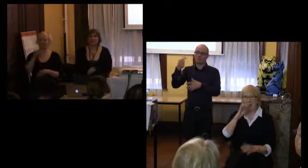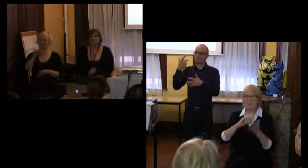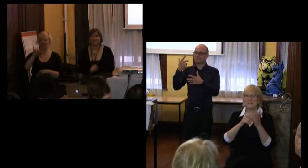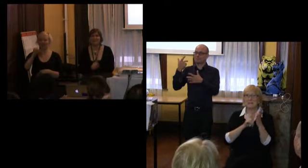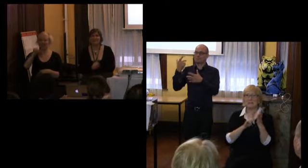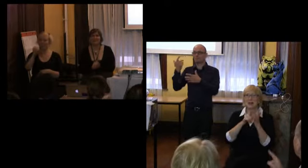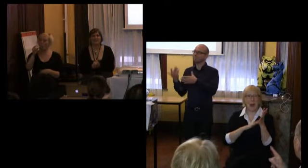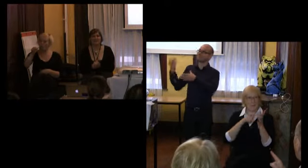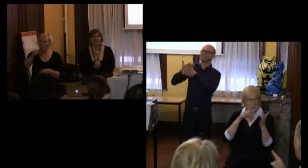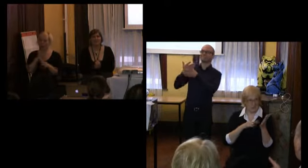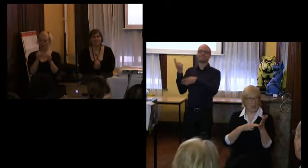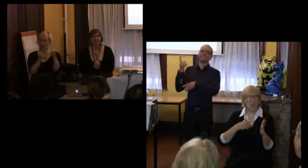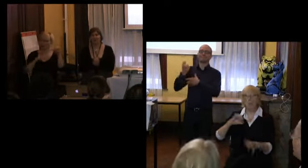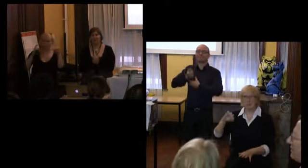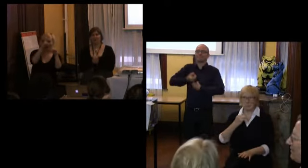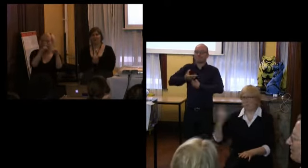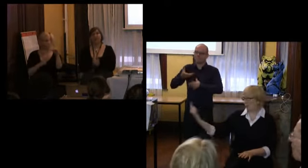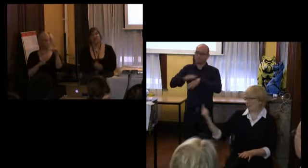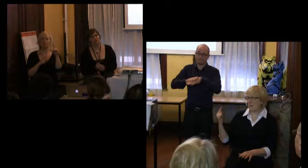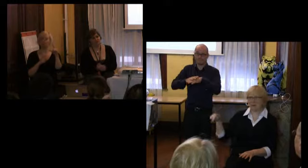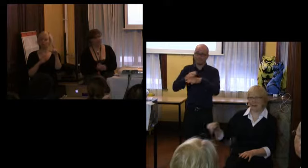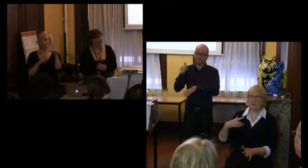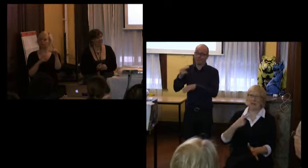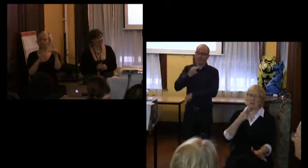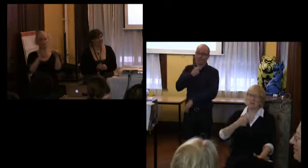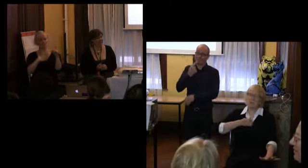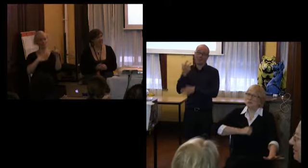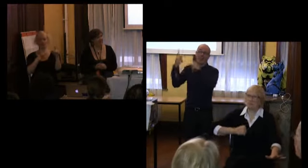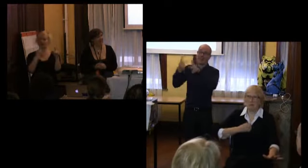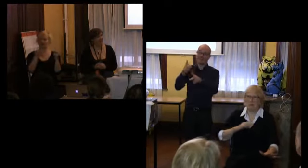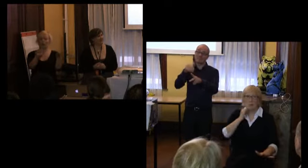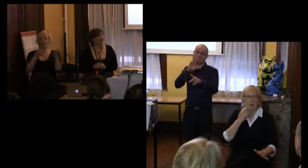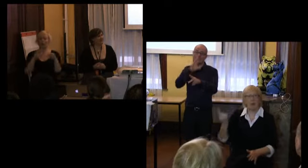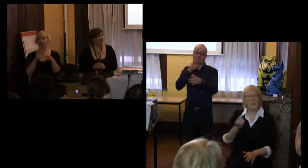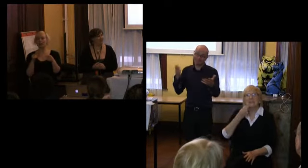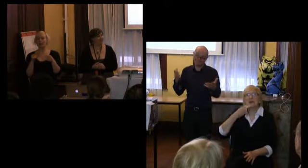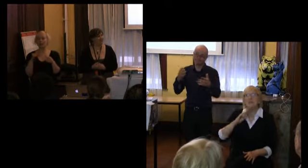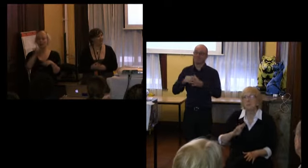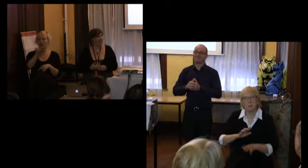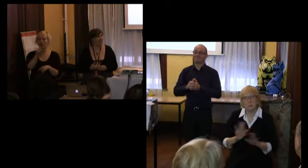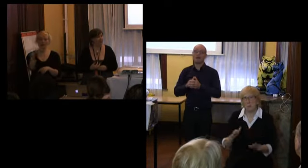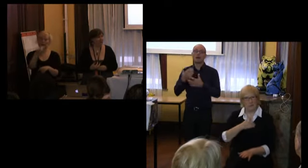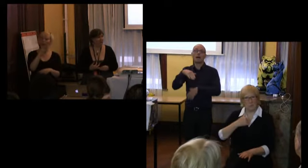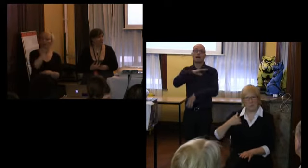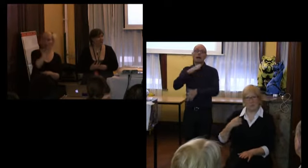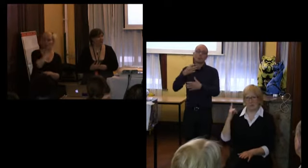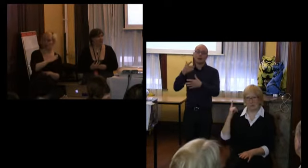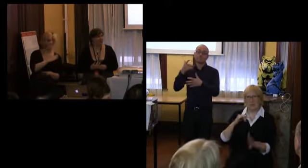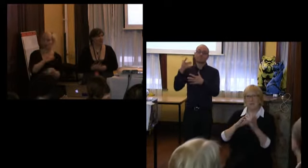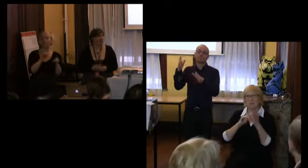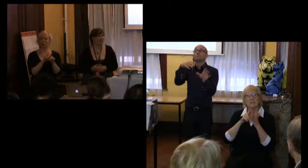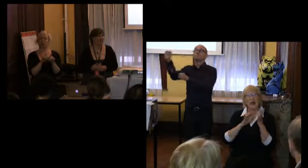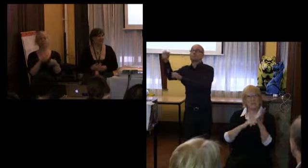as well, but he says sorry, it will be there in the afternoon only. So, because he was asked for